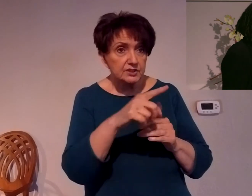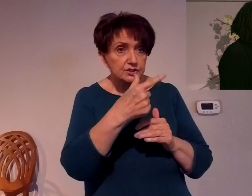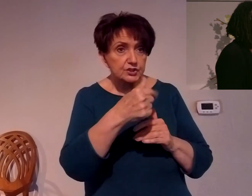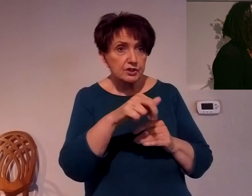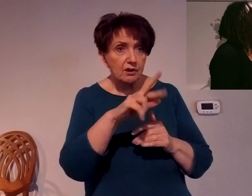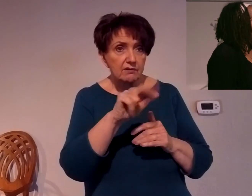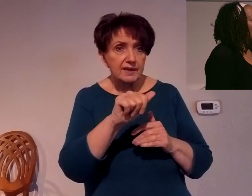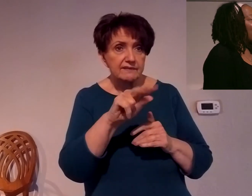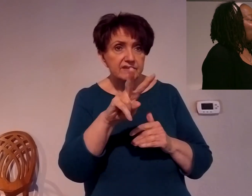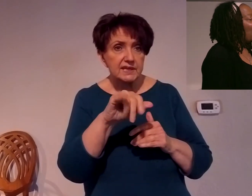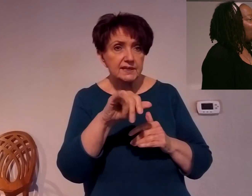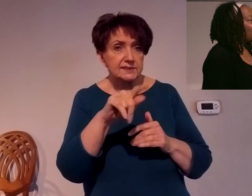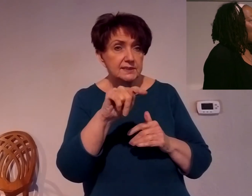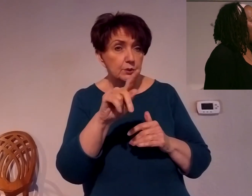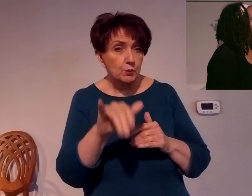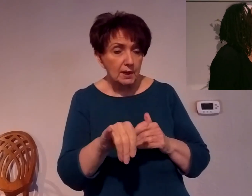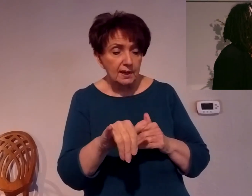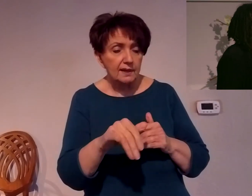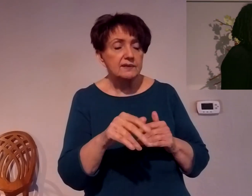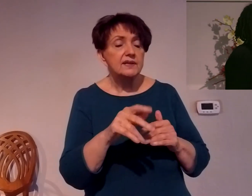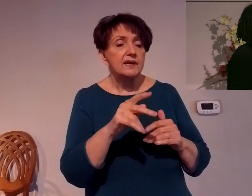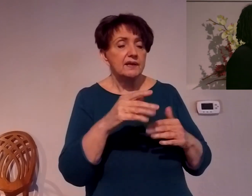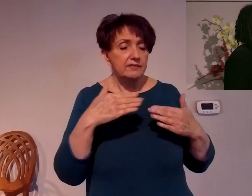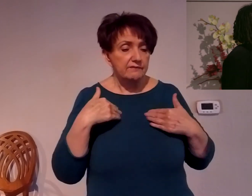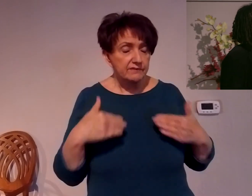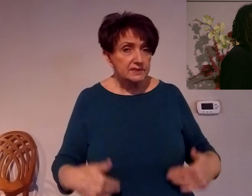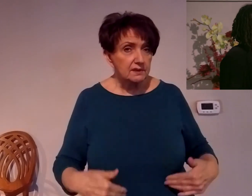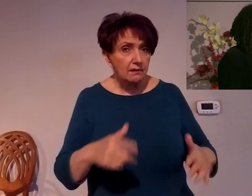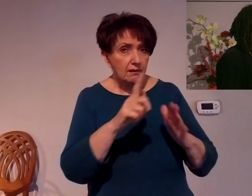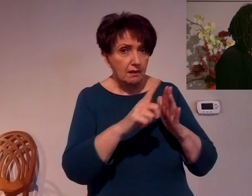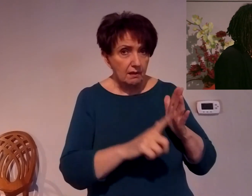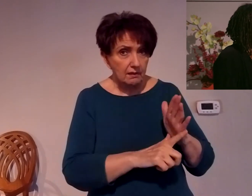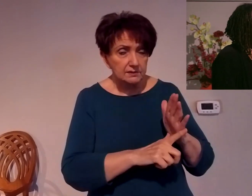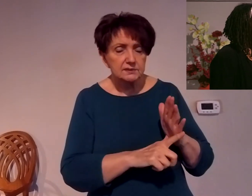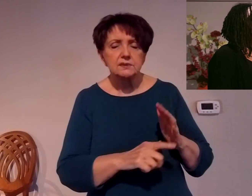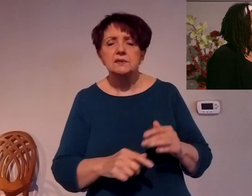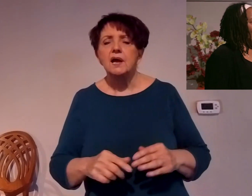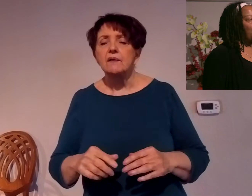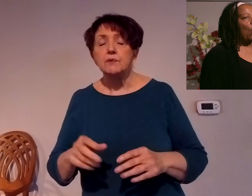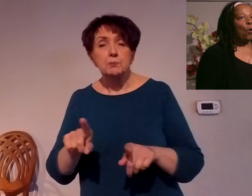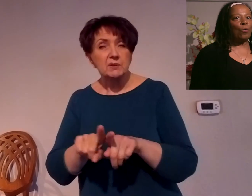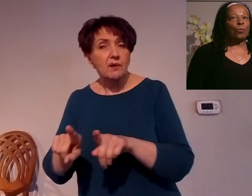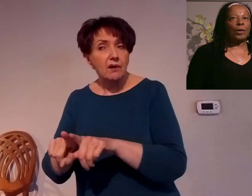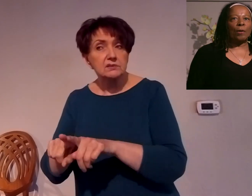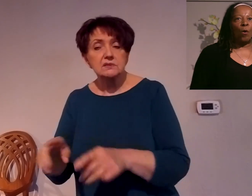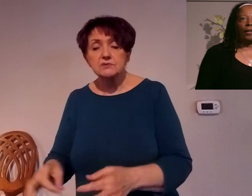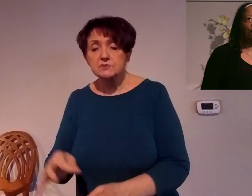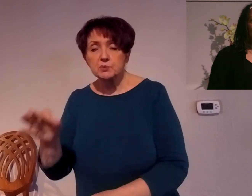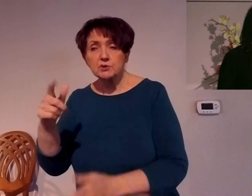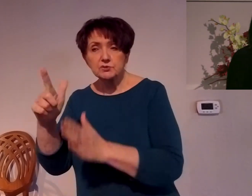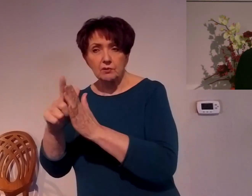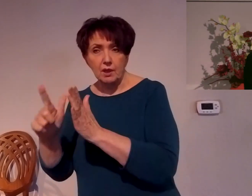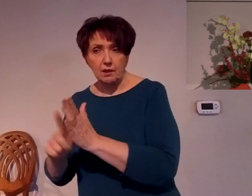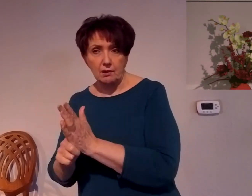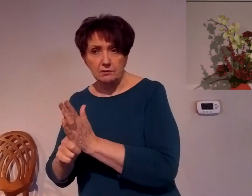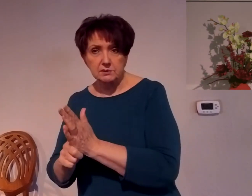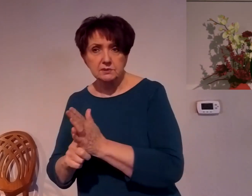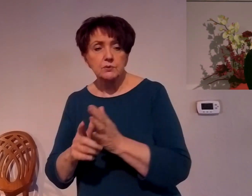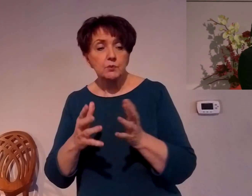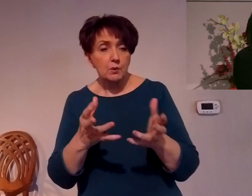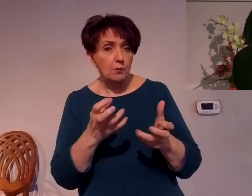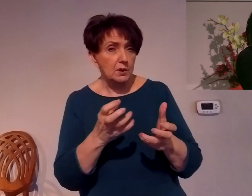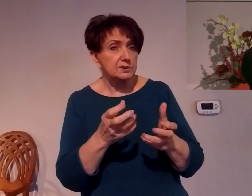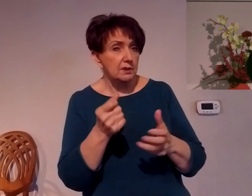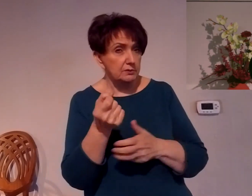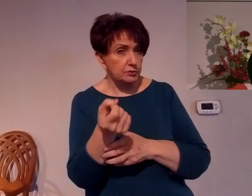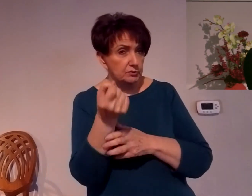physical laws, but there are also spiritual laws. And so we want to be receptive